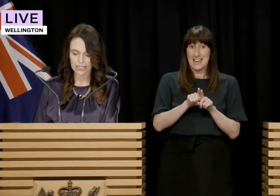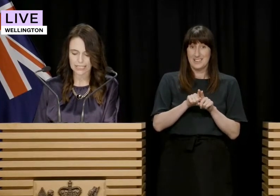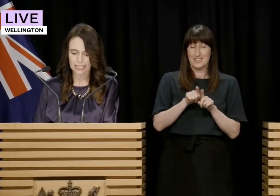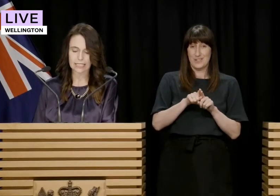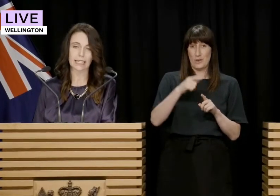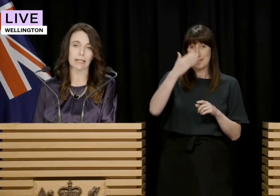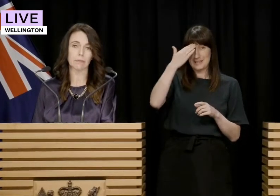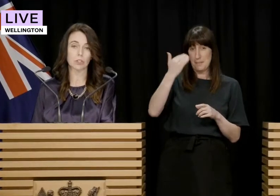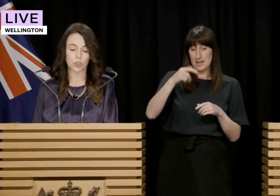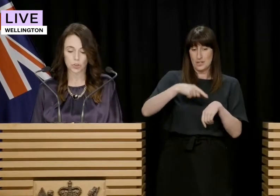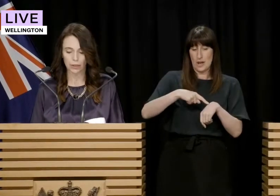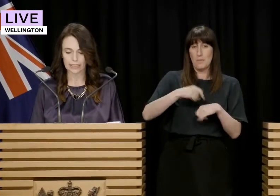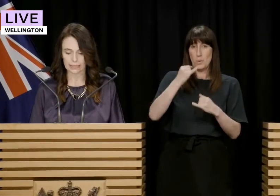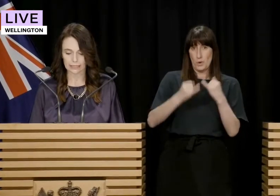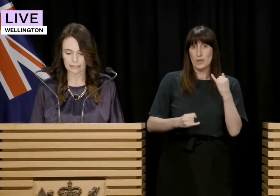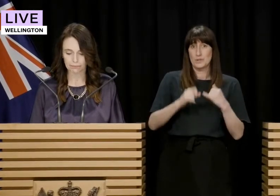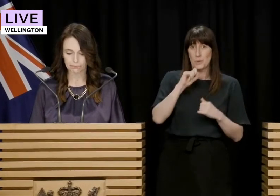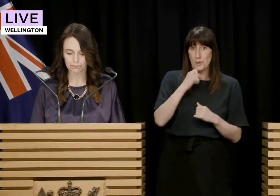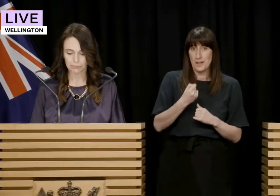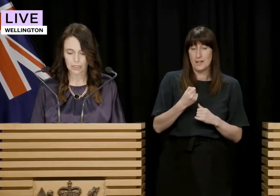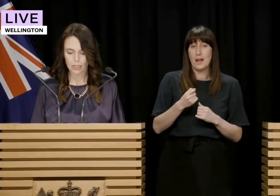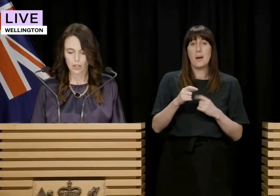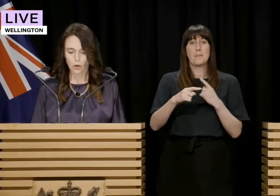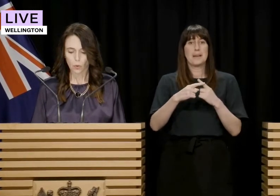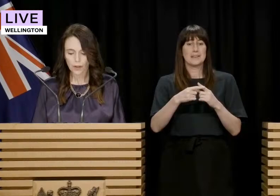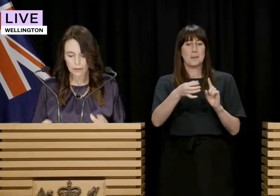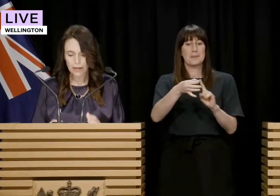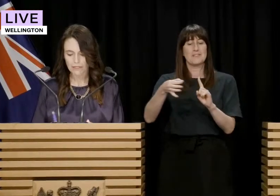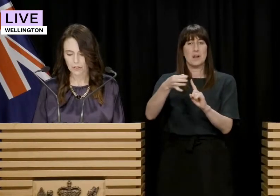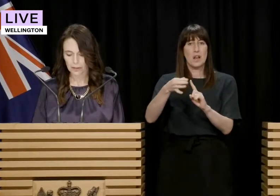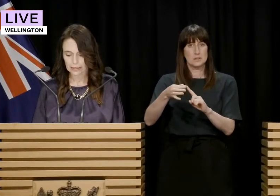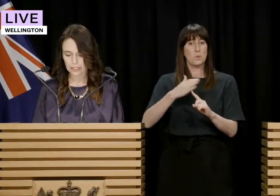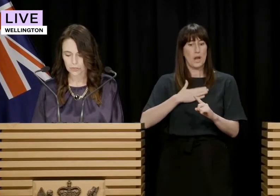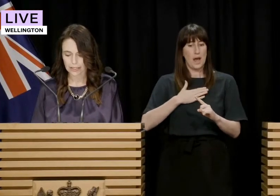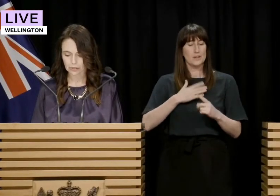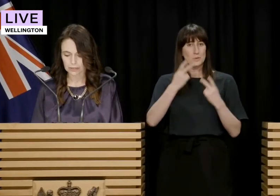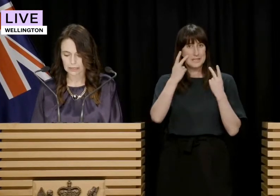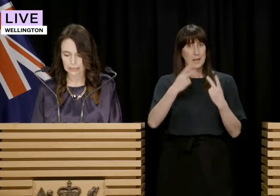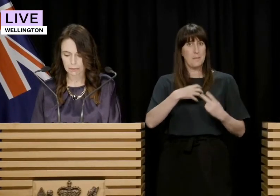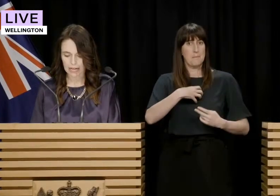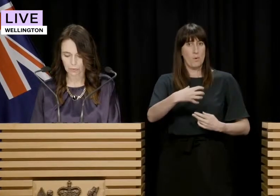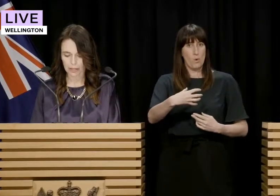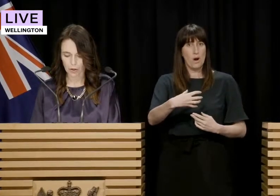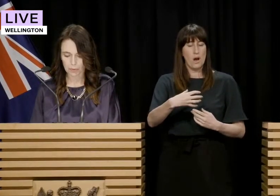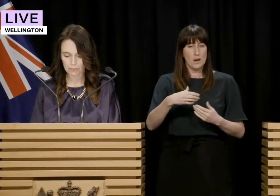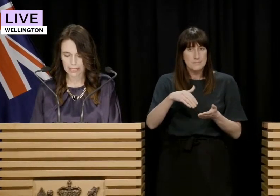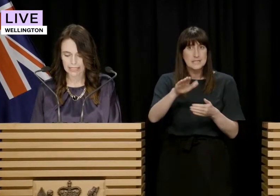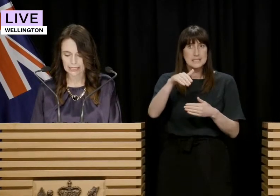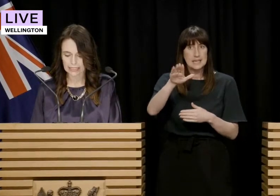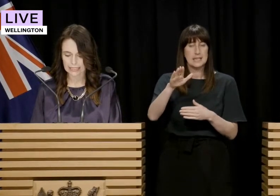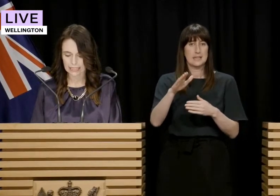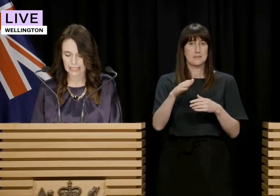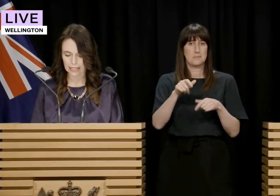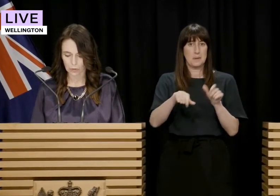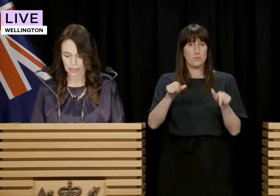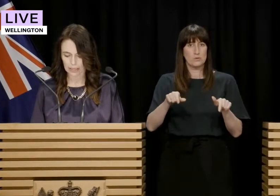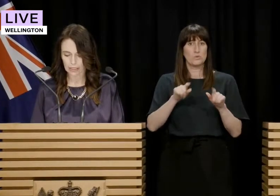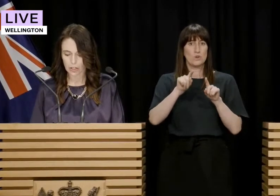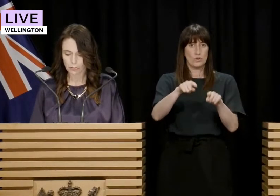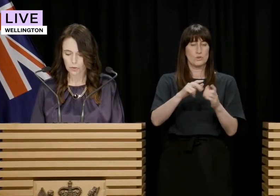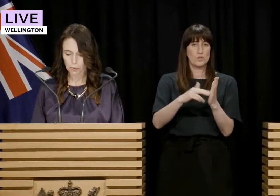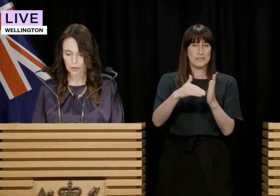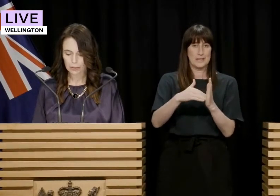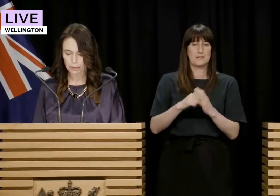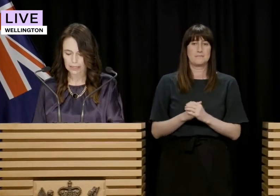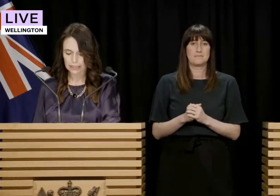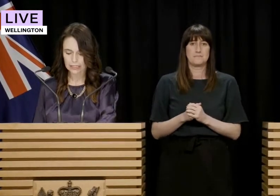the RSE scheme strengthened. Already we have the green list straight to residence pathway open, making it easier and quicker